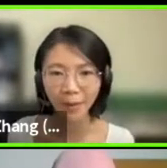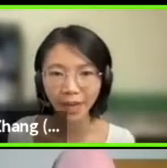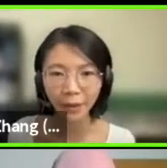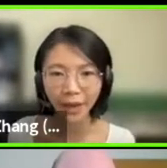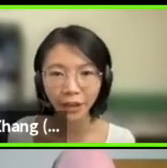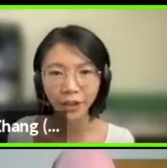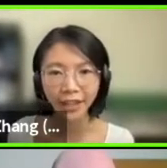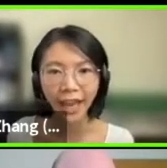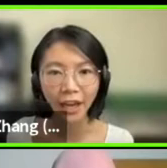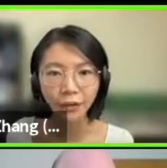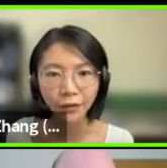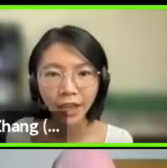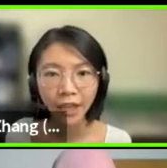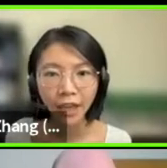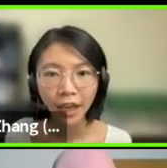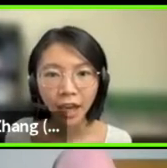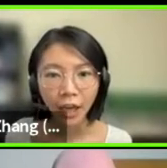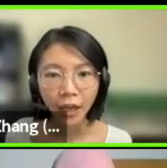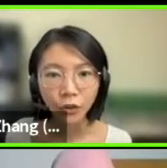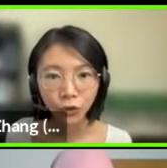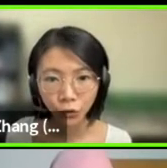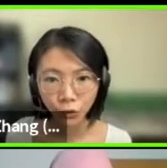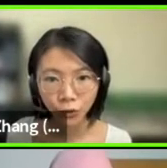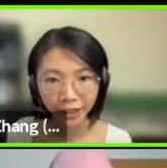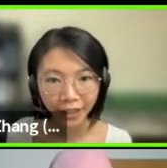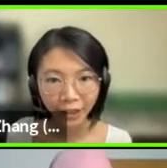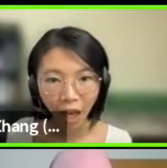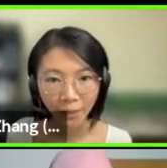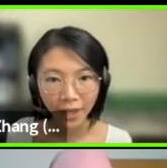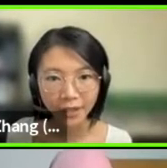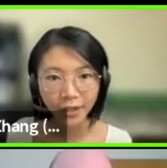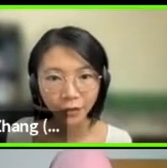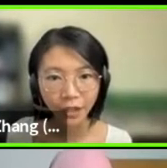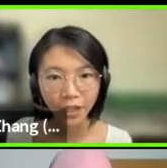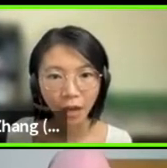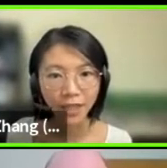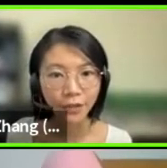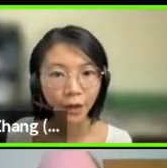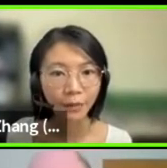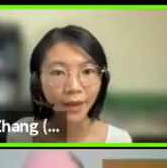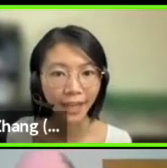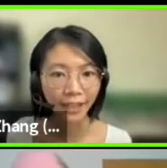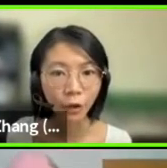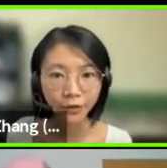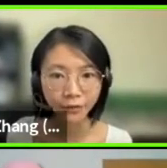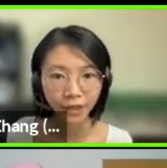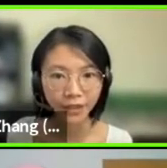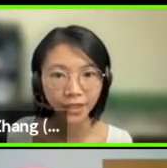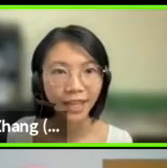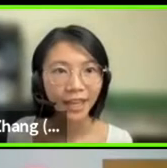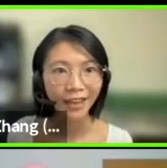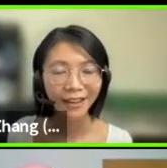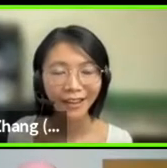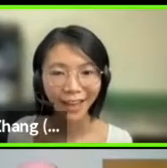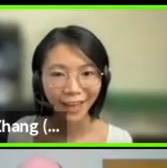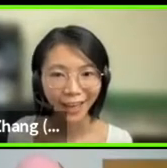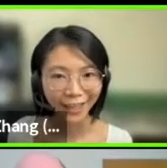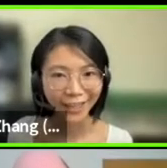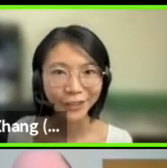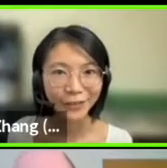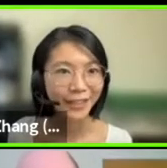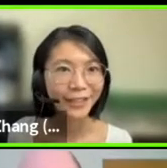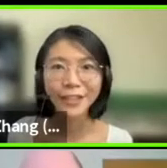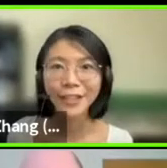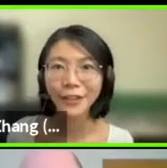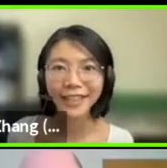creating syllabi, we actually have two related comments. The first comment is from Anna Goldfield.